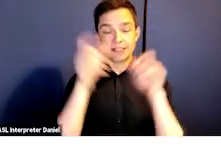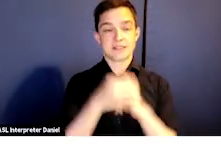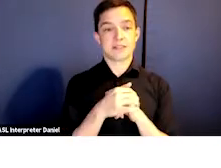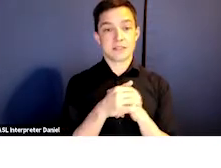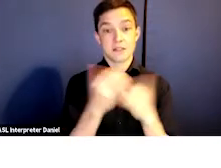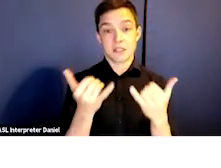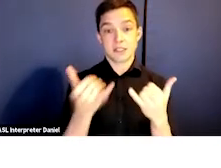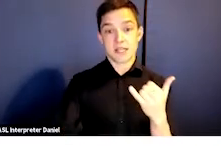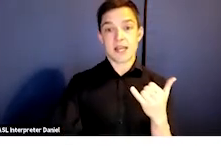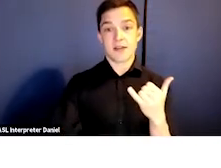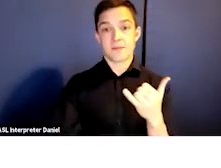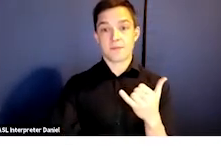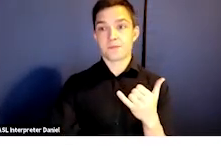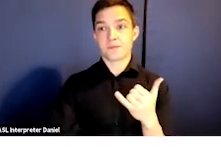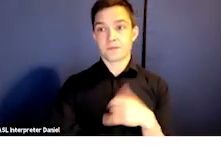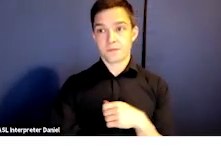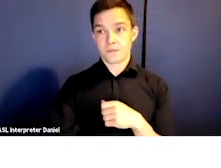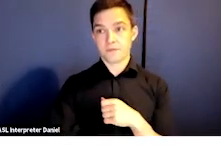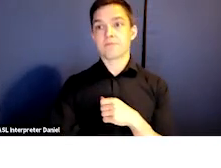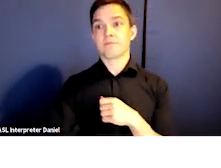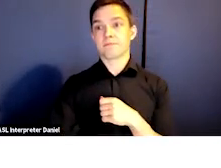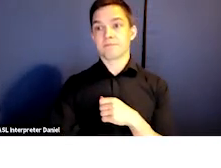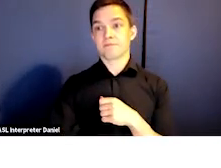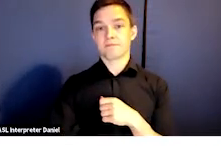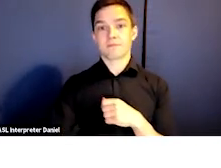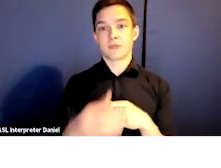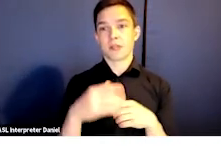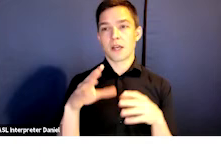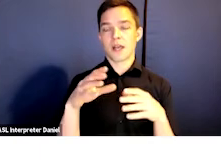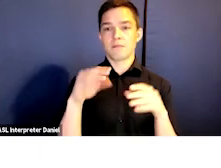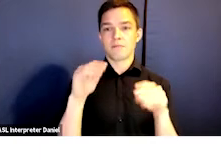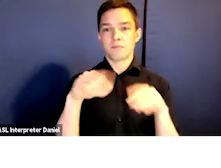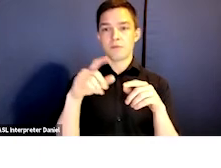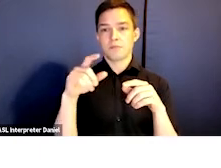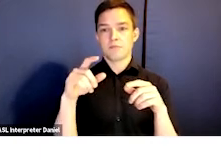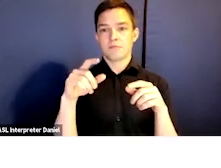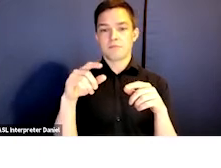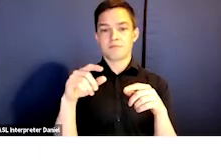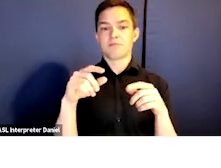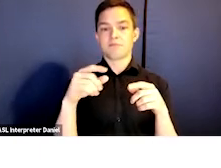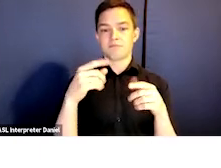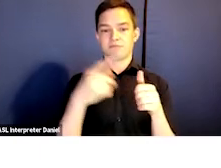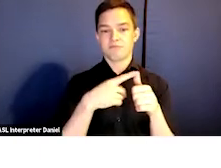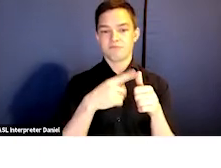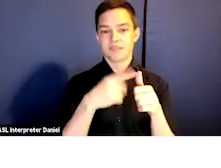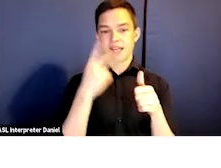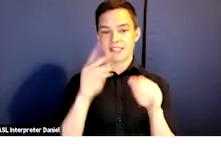I just put it my glass first because I can see clearly as well with